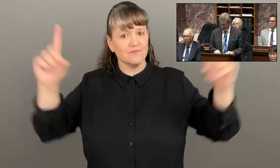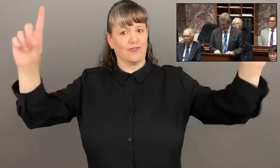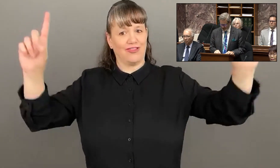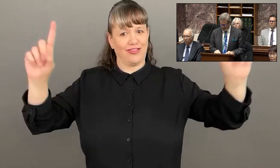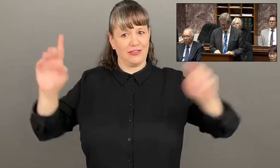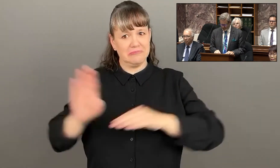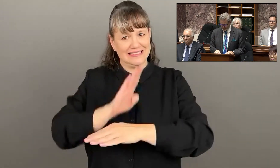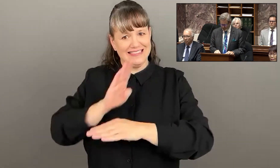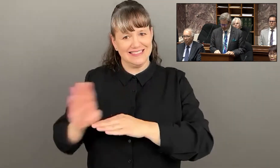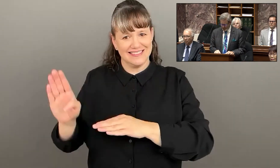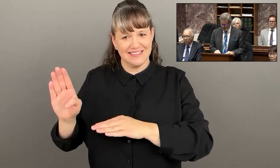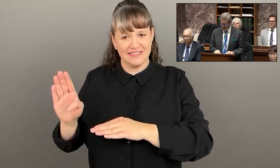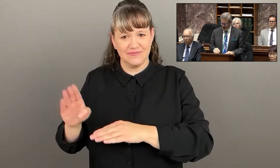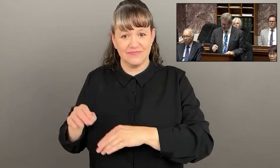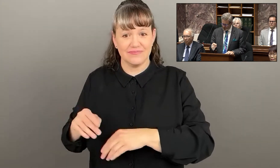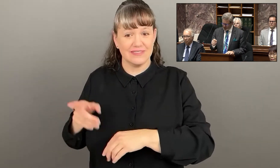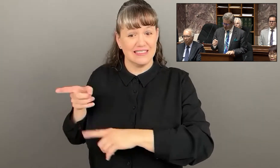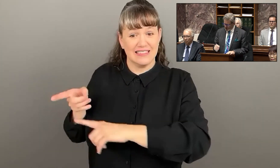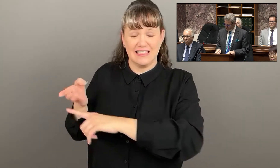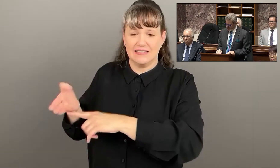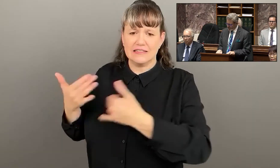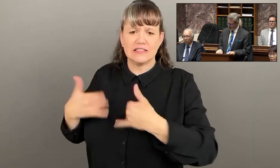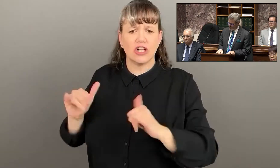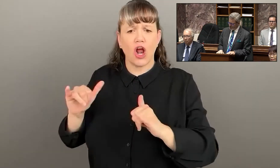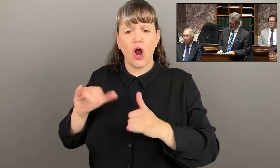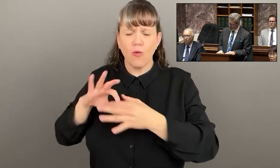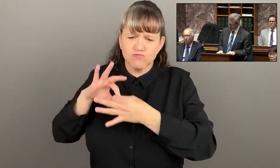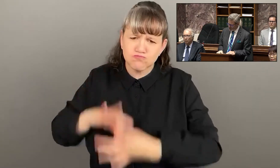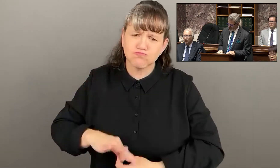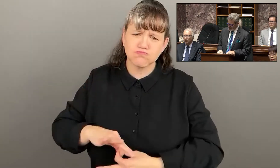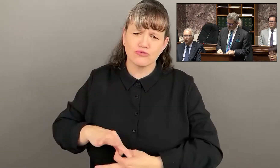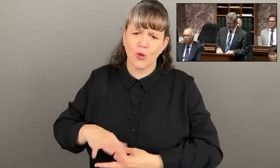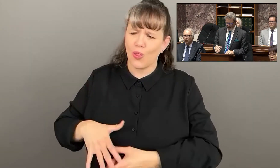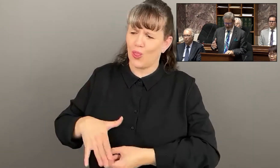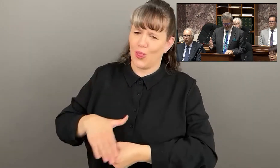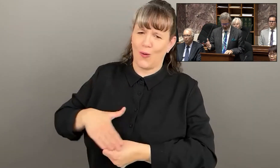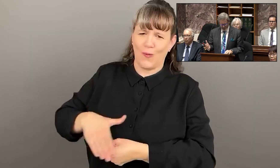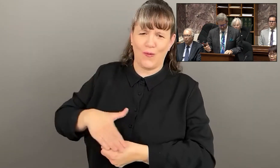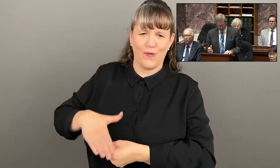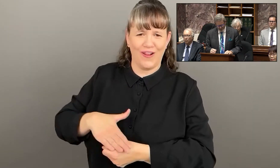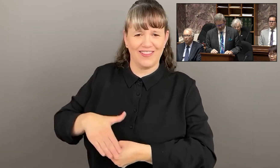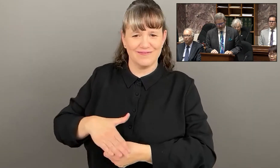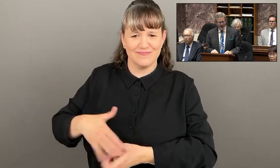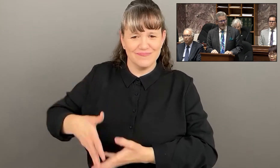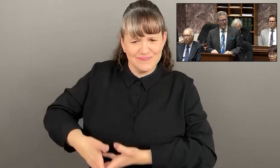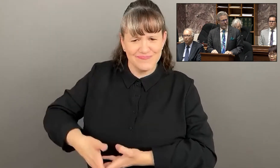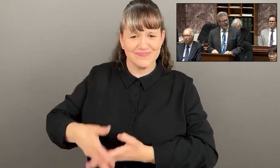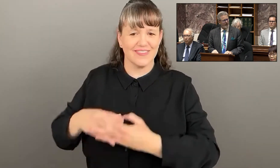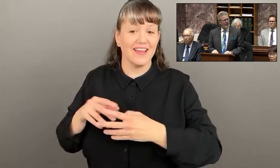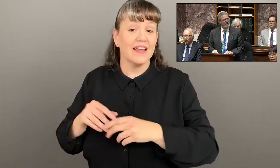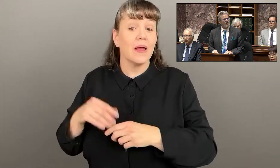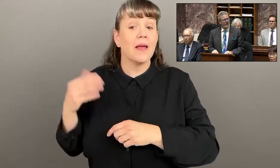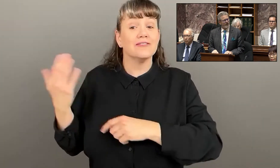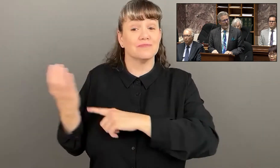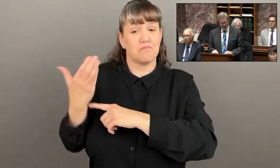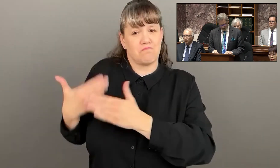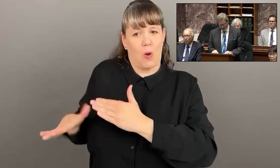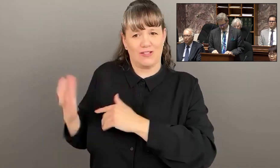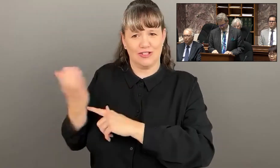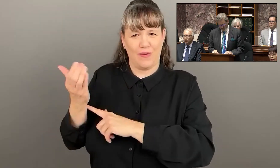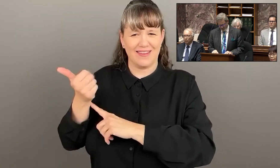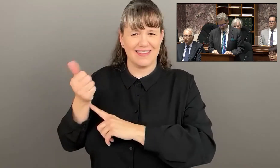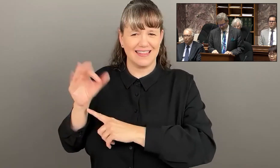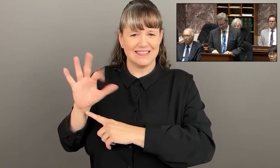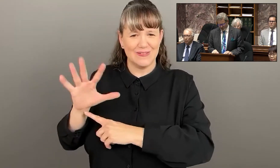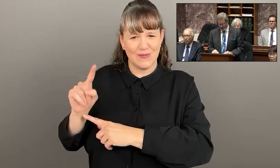age 13, other than golf, vacations, and spending time with family, one of his favorite things